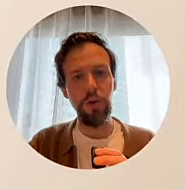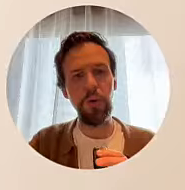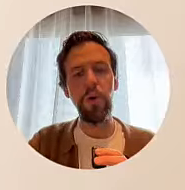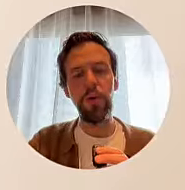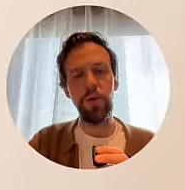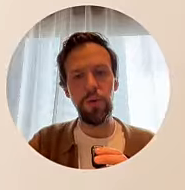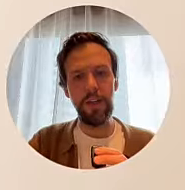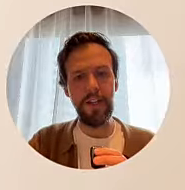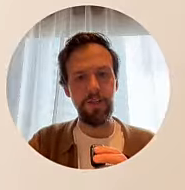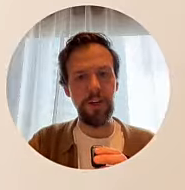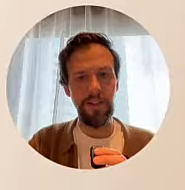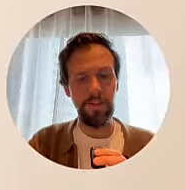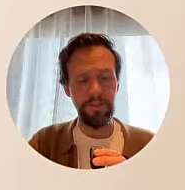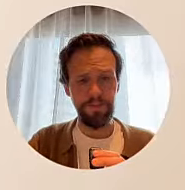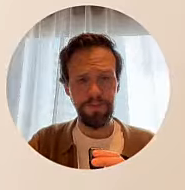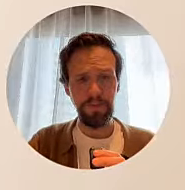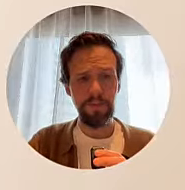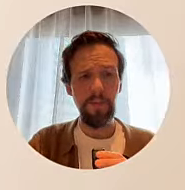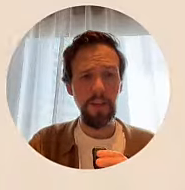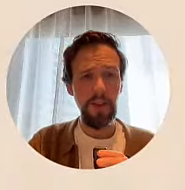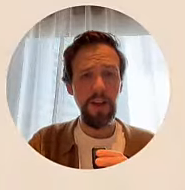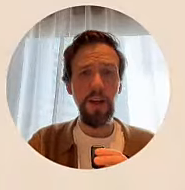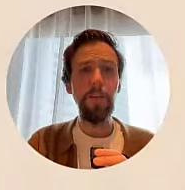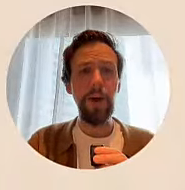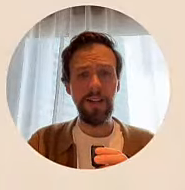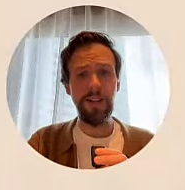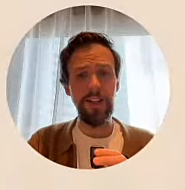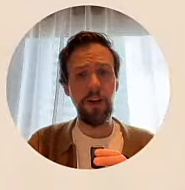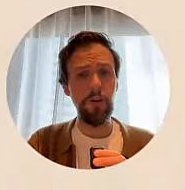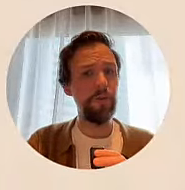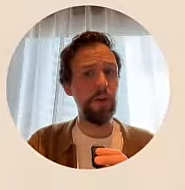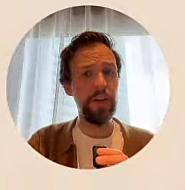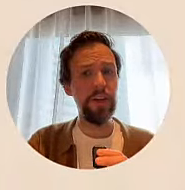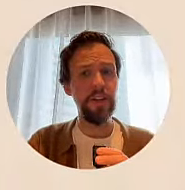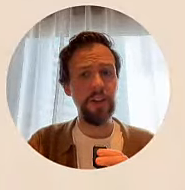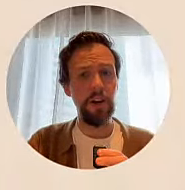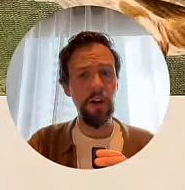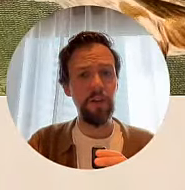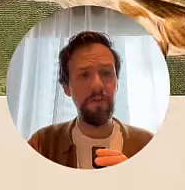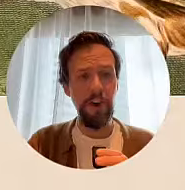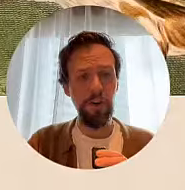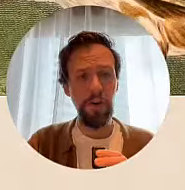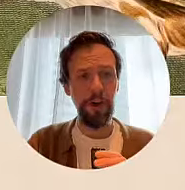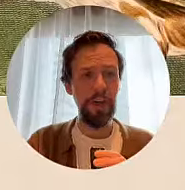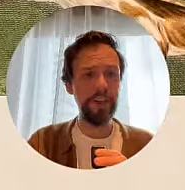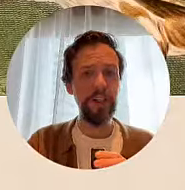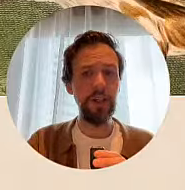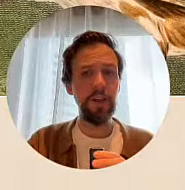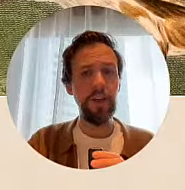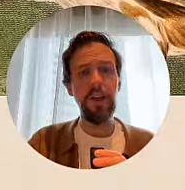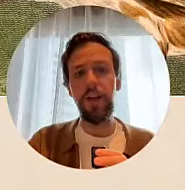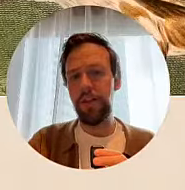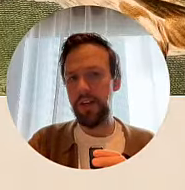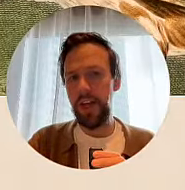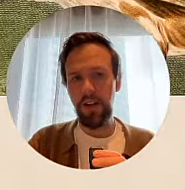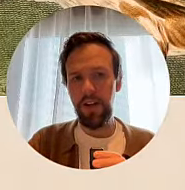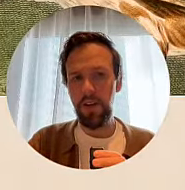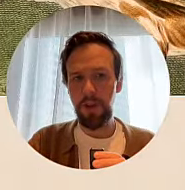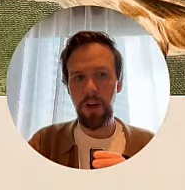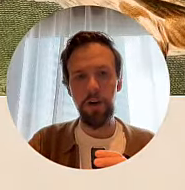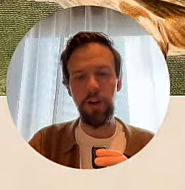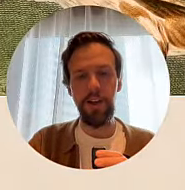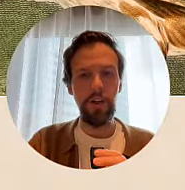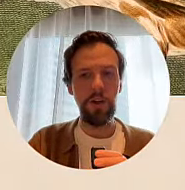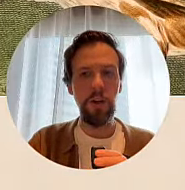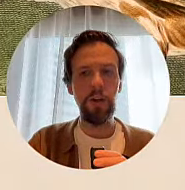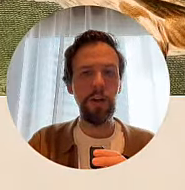before you go to the next puzzle. Puzzles in Art of Fauna start out very, very easy. They get a little